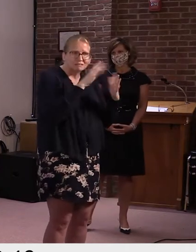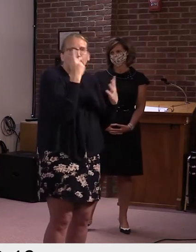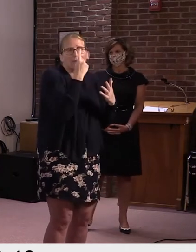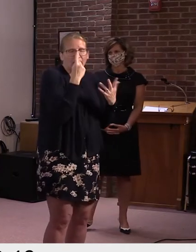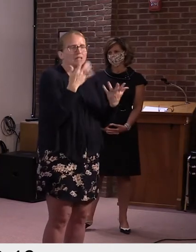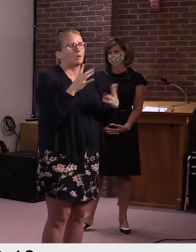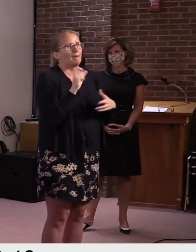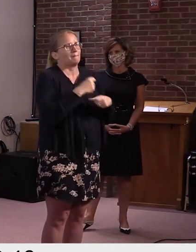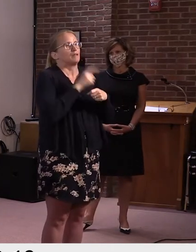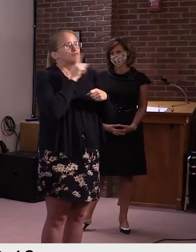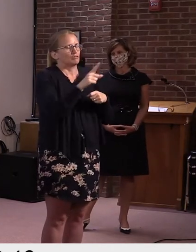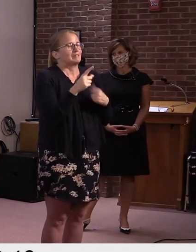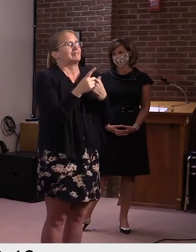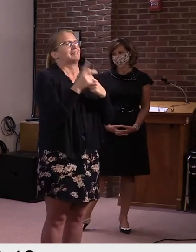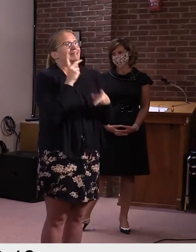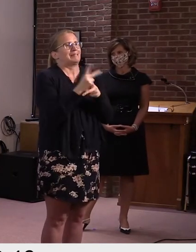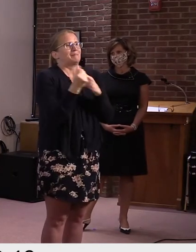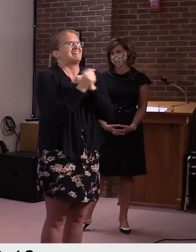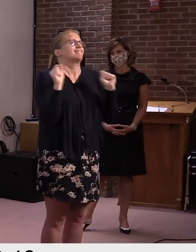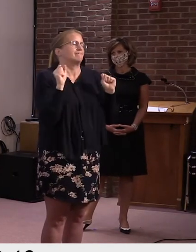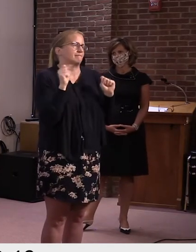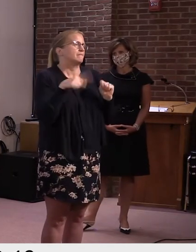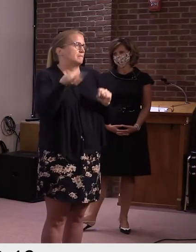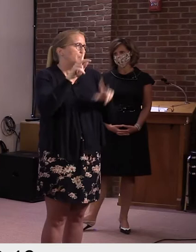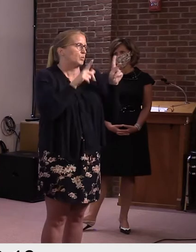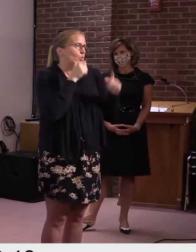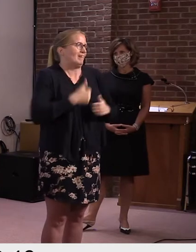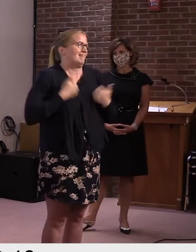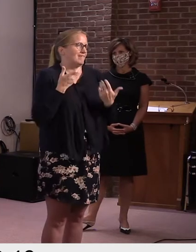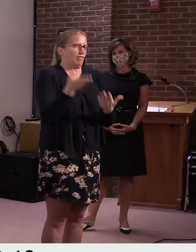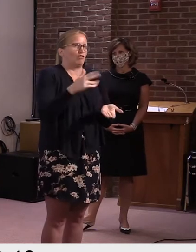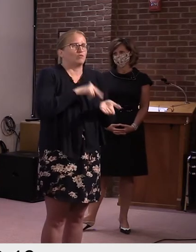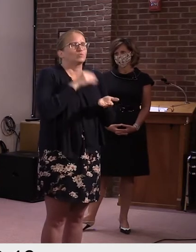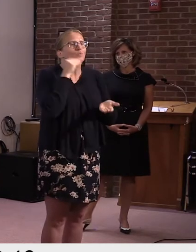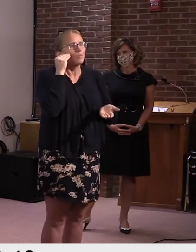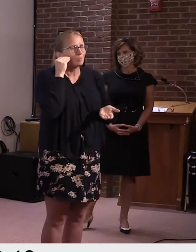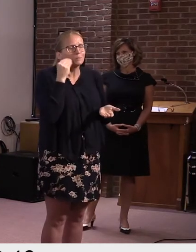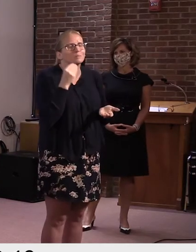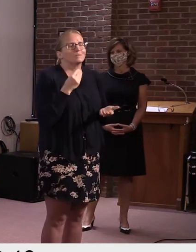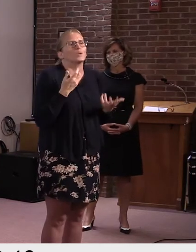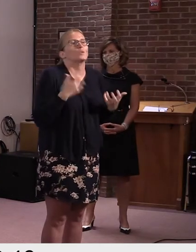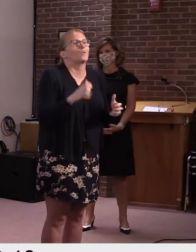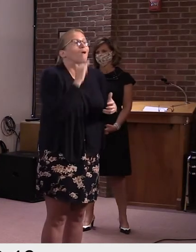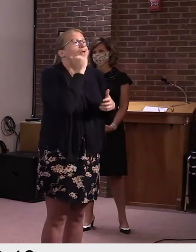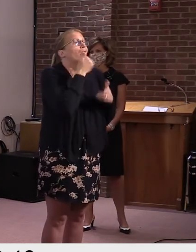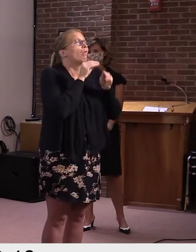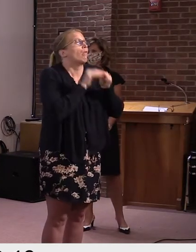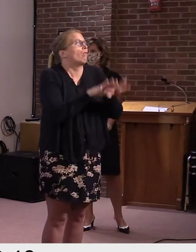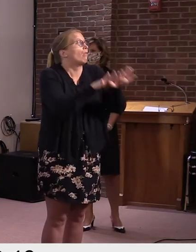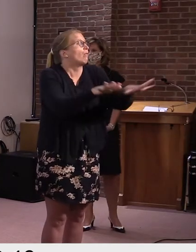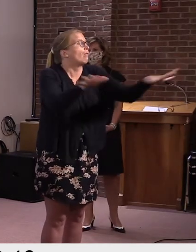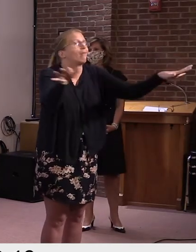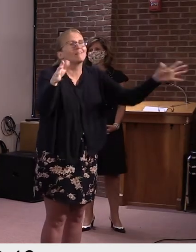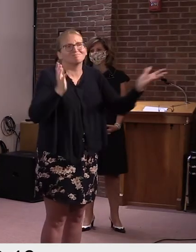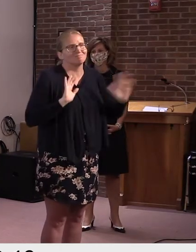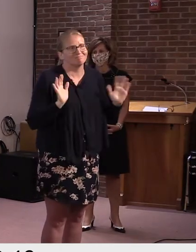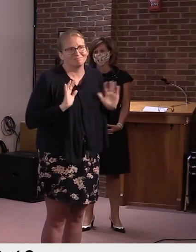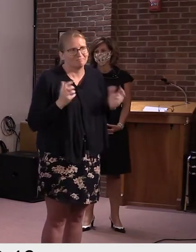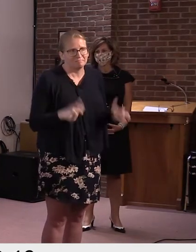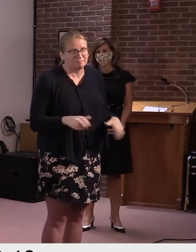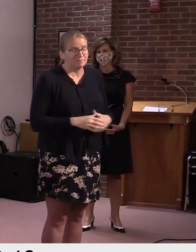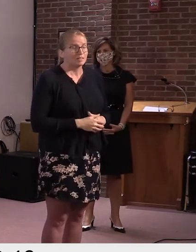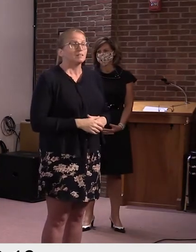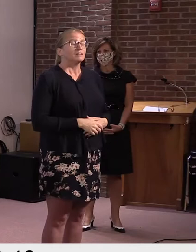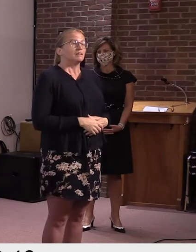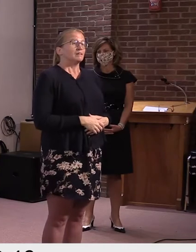restrictions and still make sure we have a good handle on the virus as we're moving forward. Moving through these phases